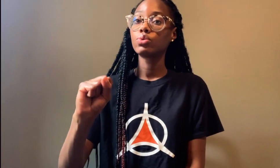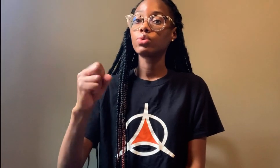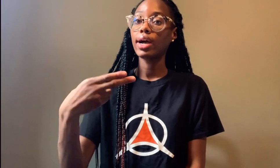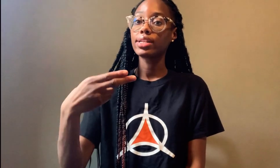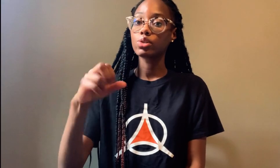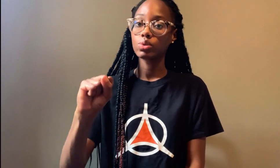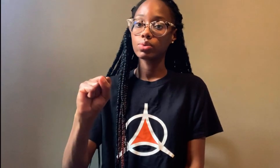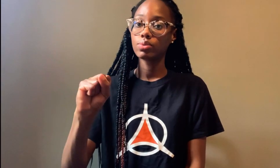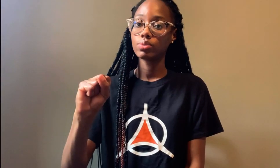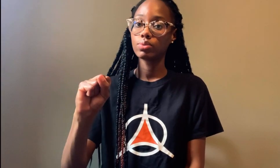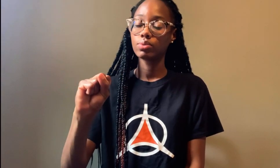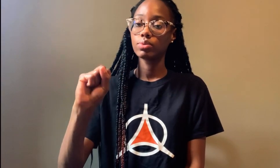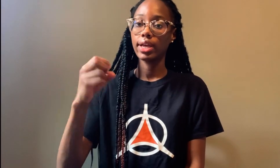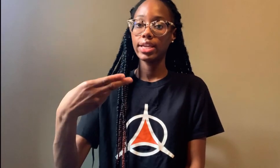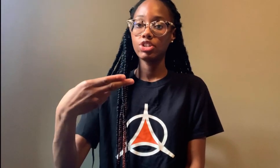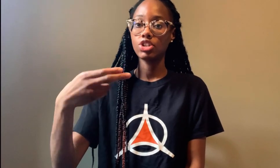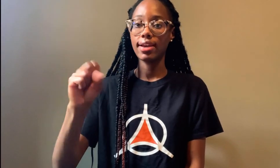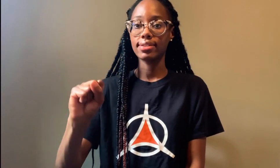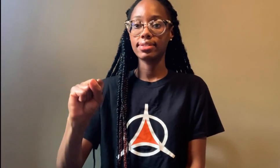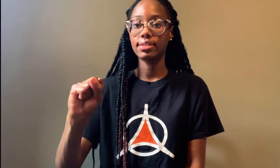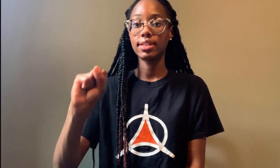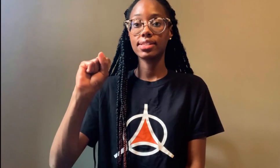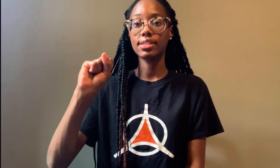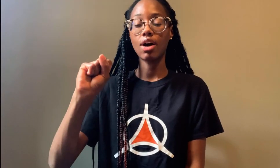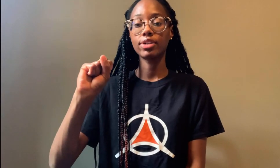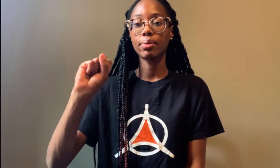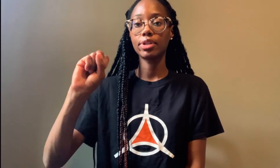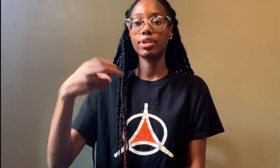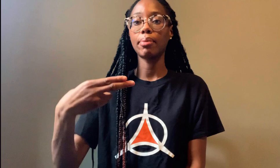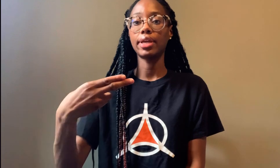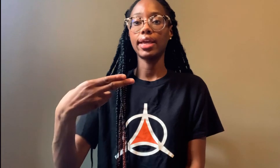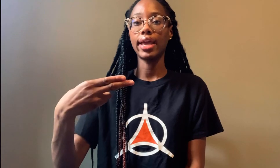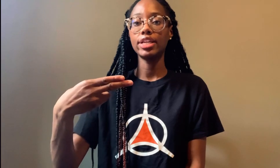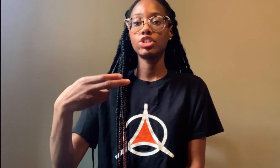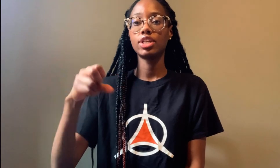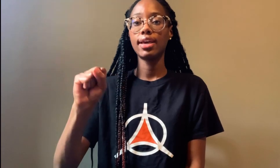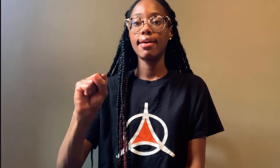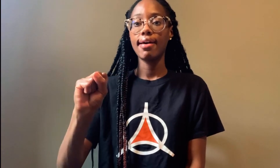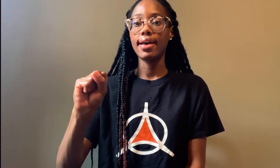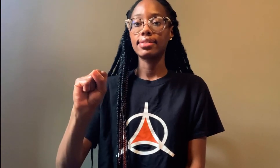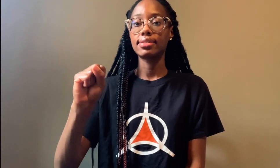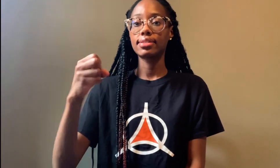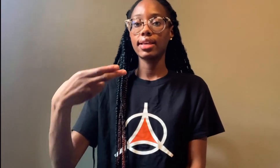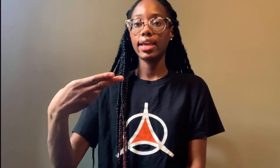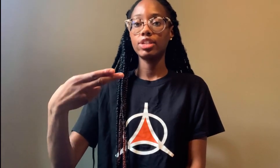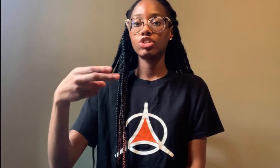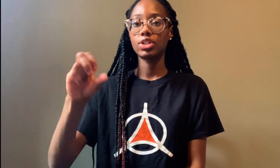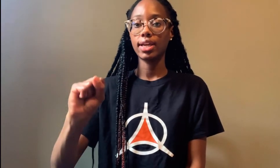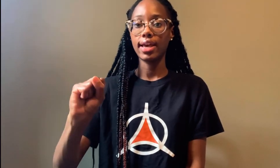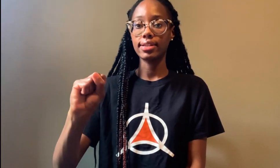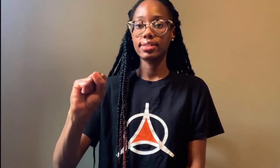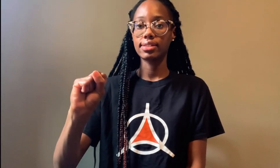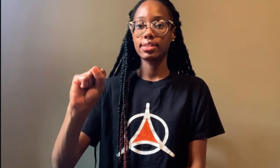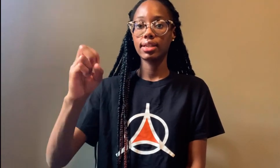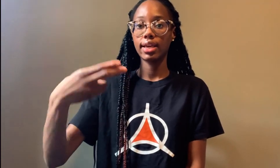High school. HS. And this is all done with your dominant hand. H, S, H, S,